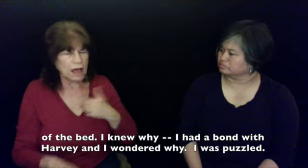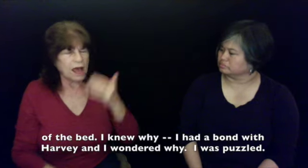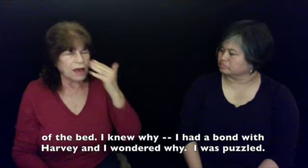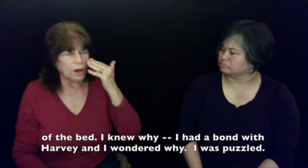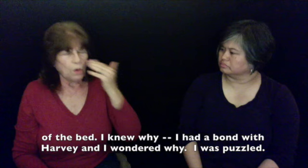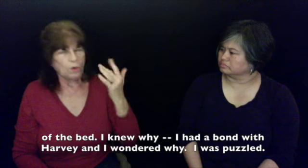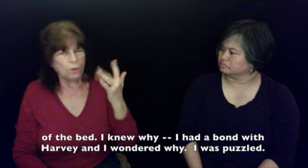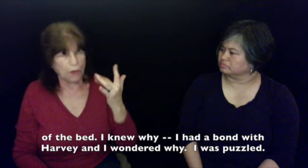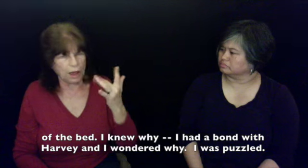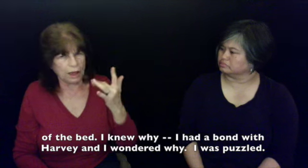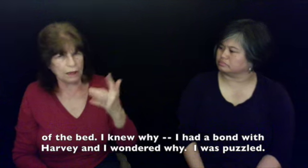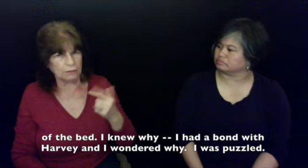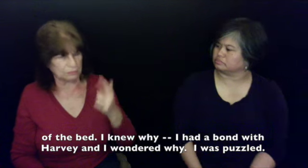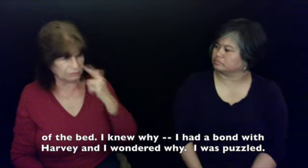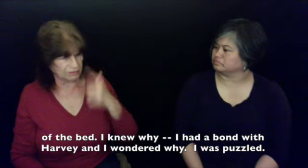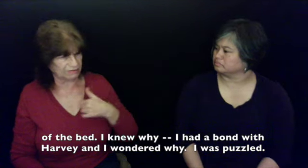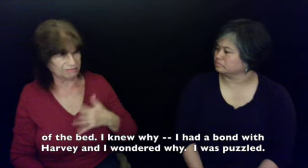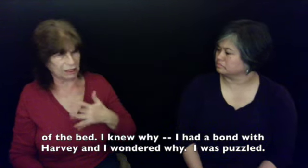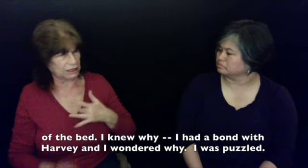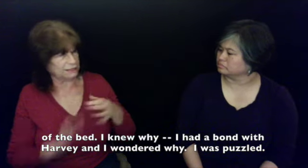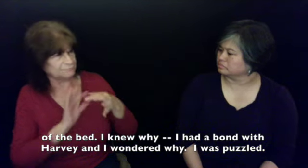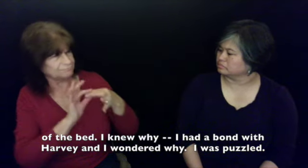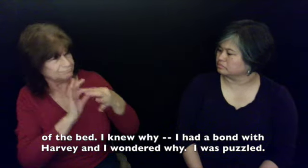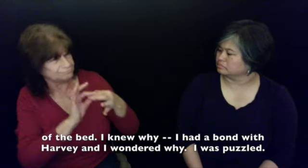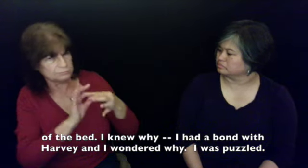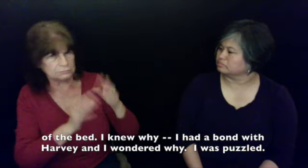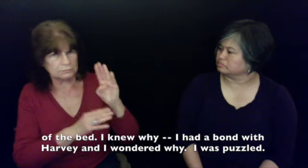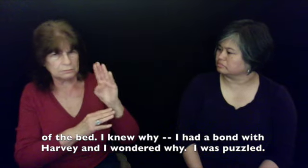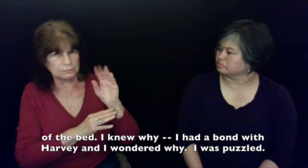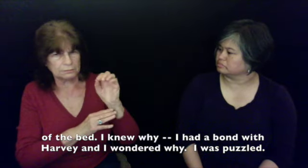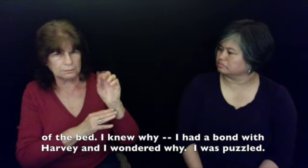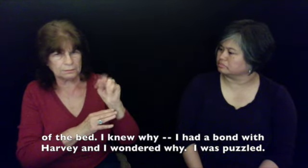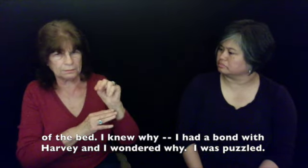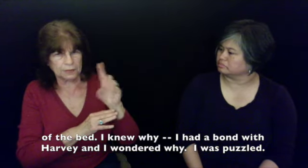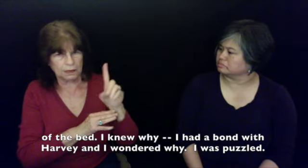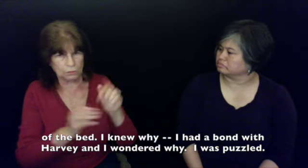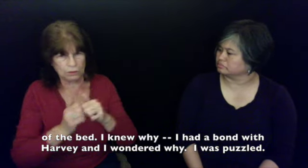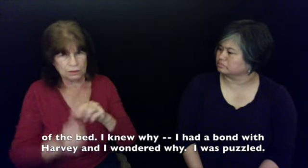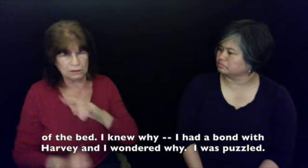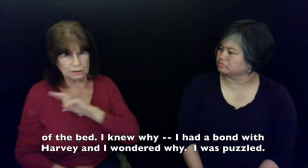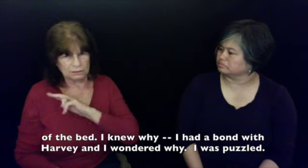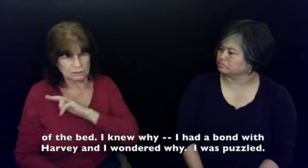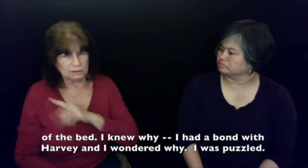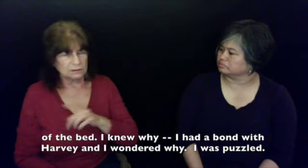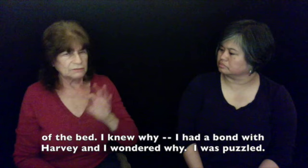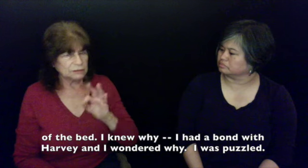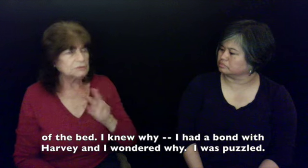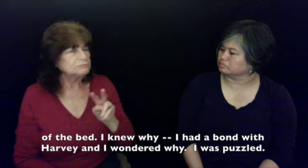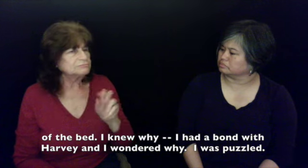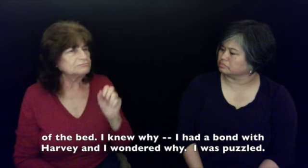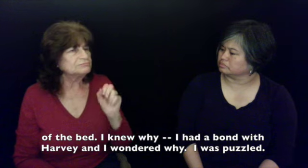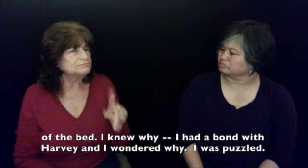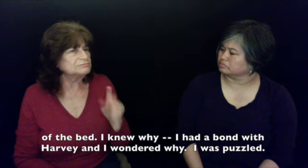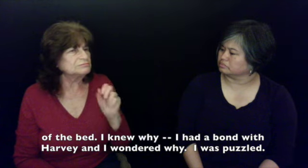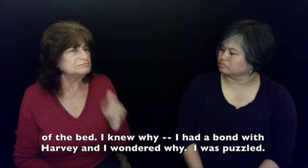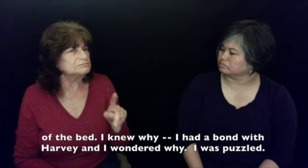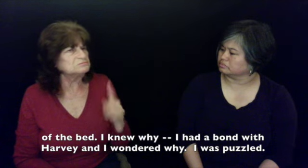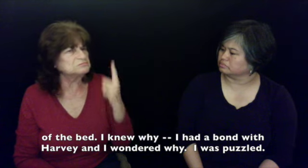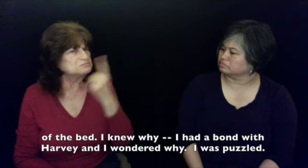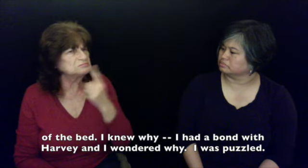Of the bed. I knew why. I had a bond with Harvey, and I wondered why. I was puzzled.